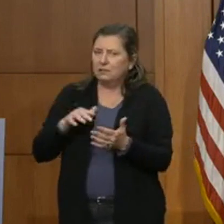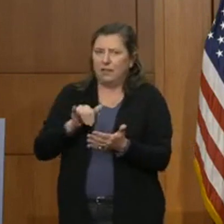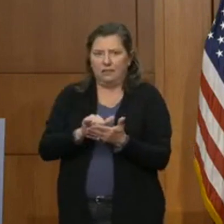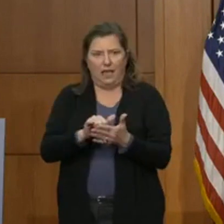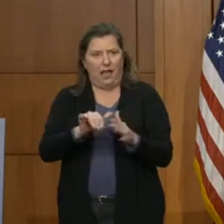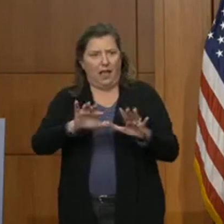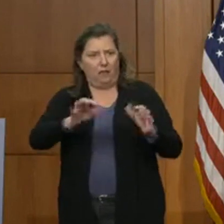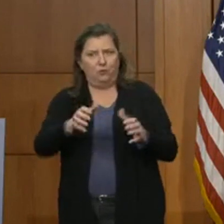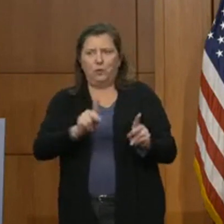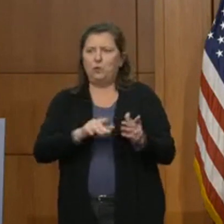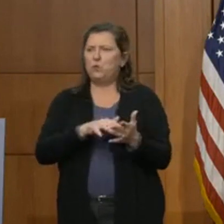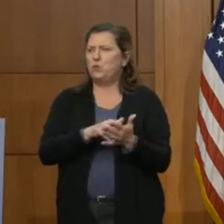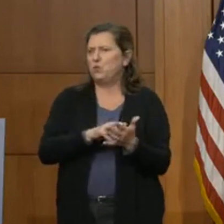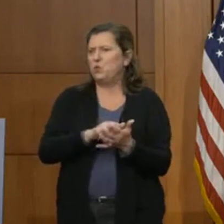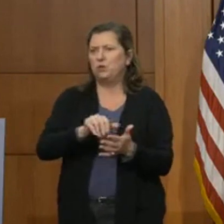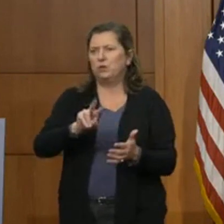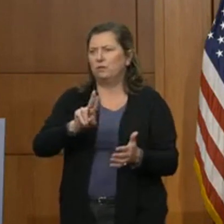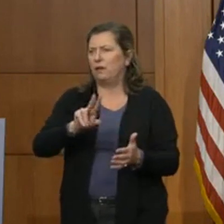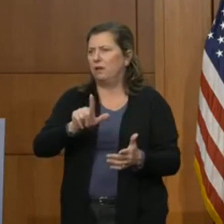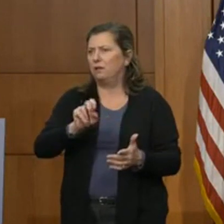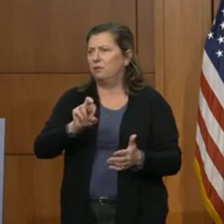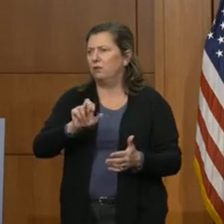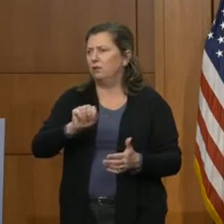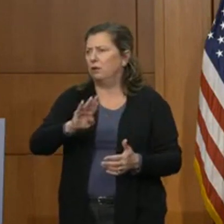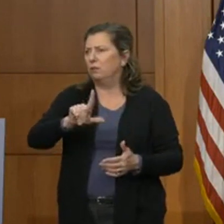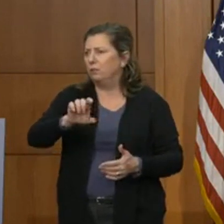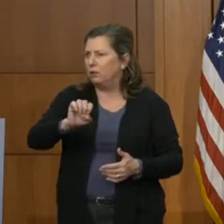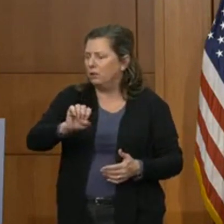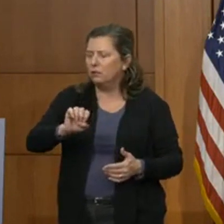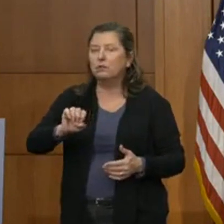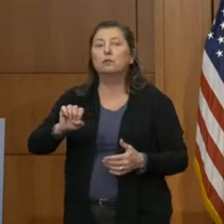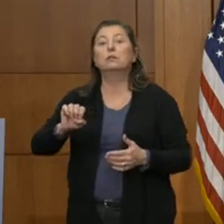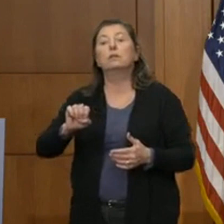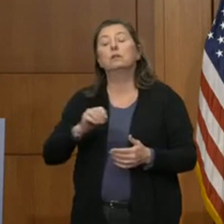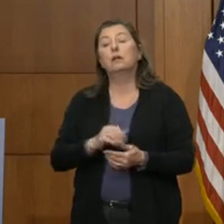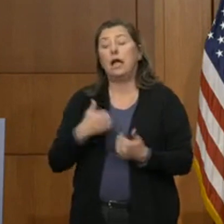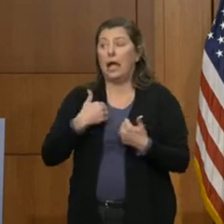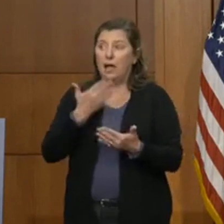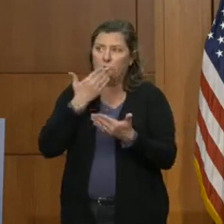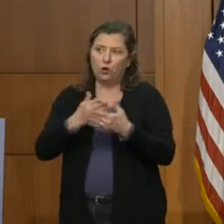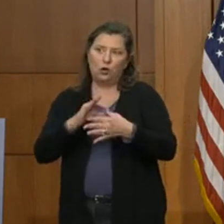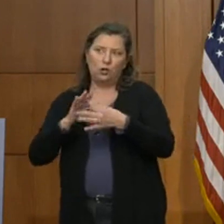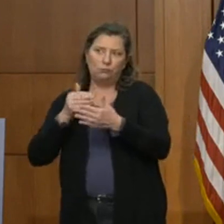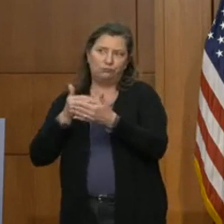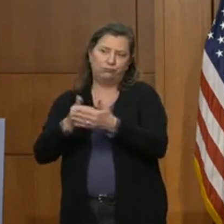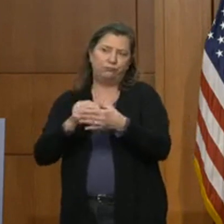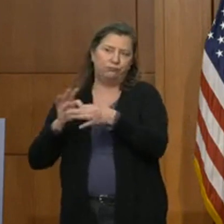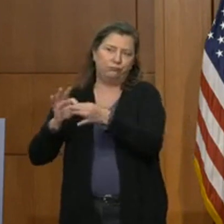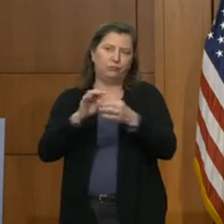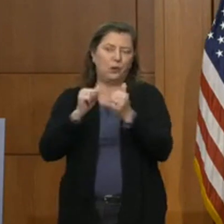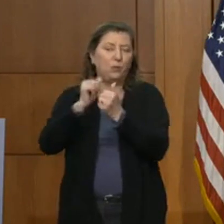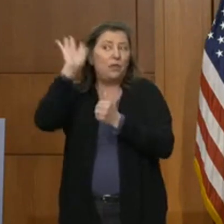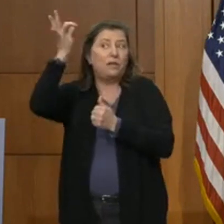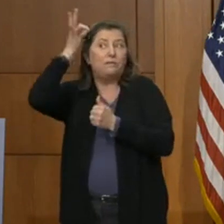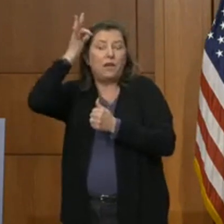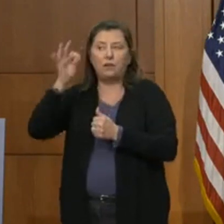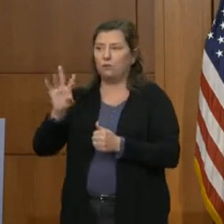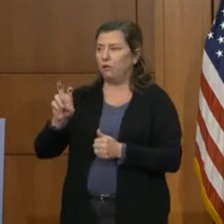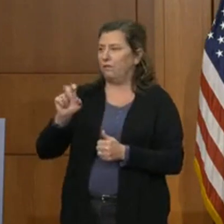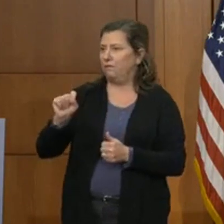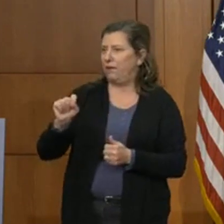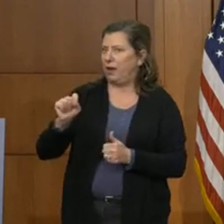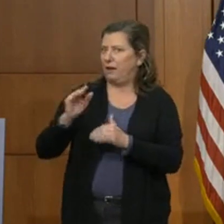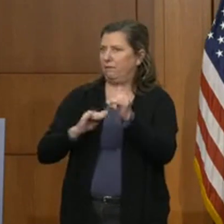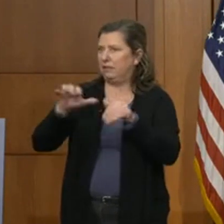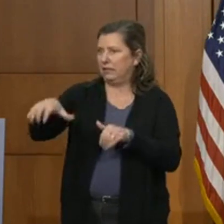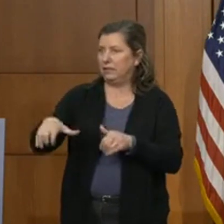that particular population is. And we have an extremely close coordination with our federal veterans facilities as well. So